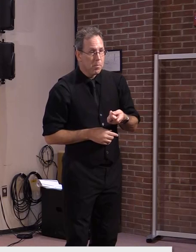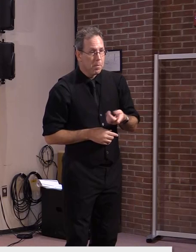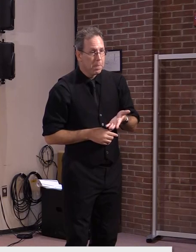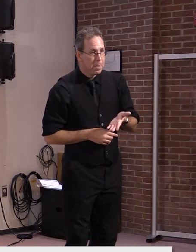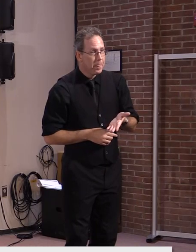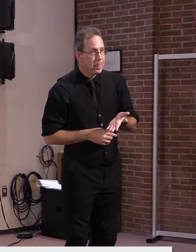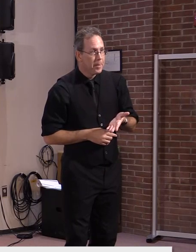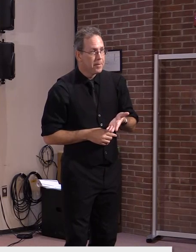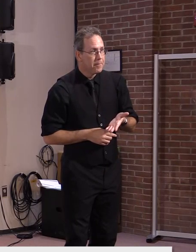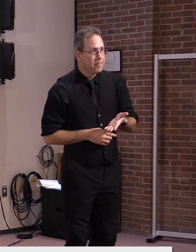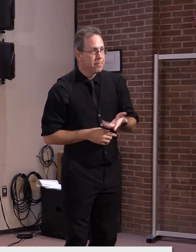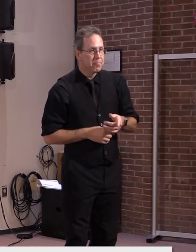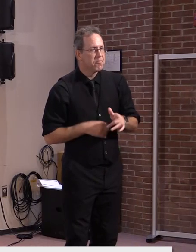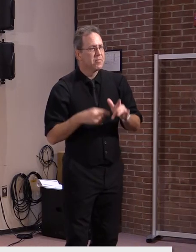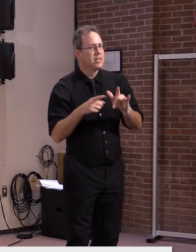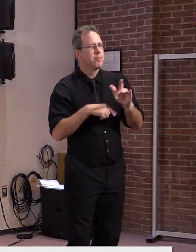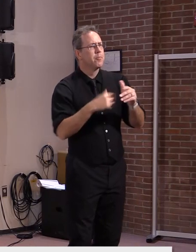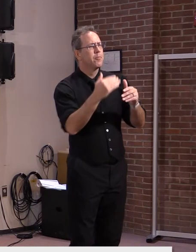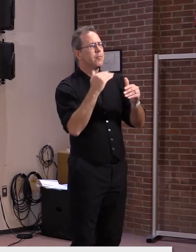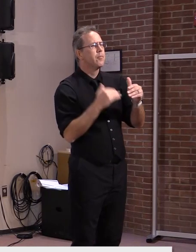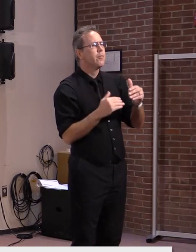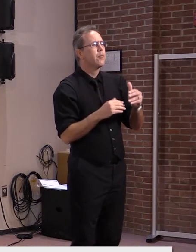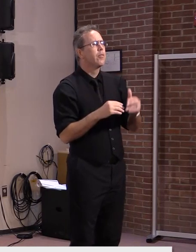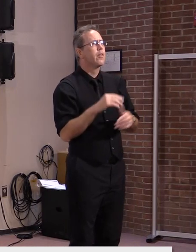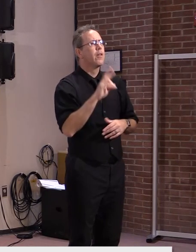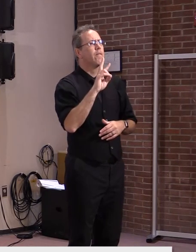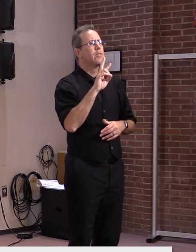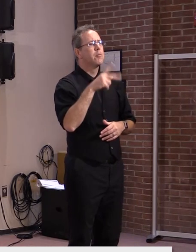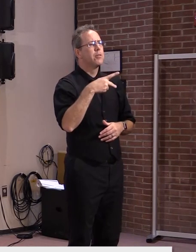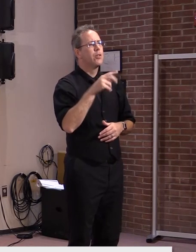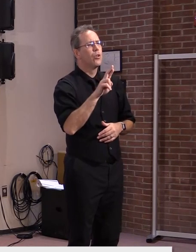All right, we'll move to Pete Hirschfeld, BPR.